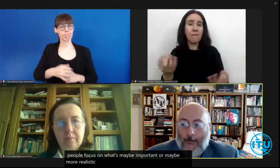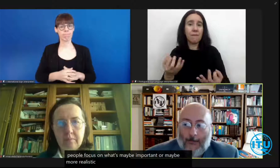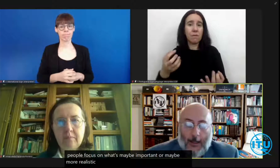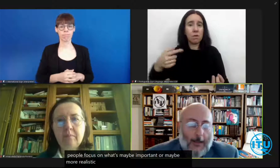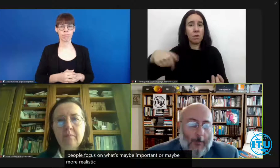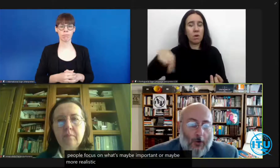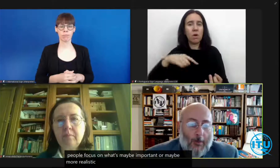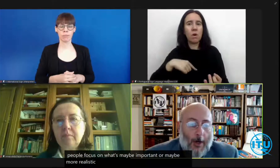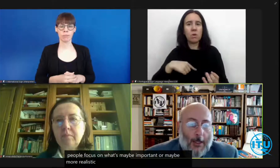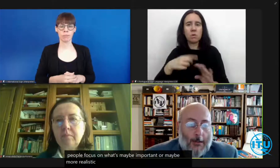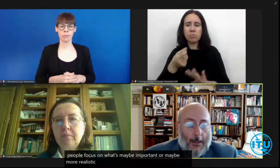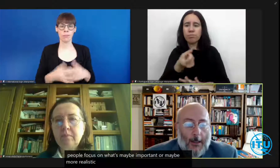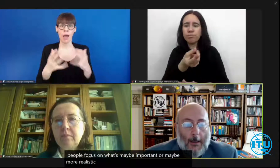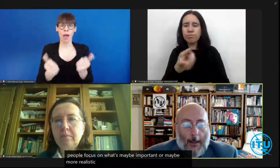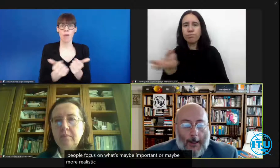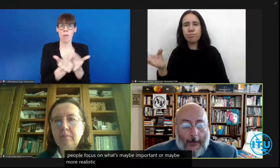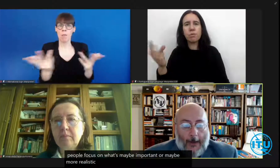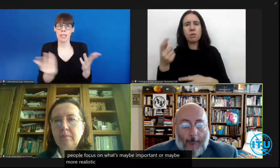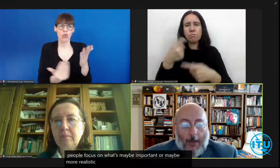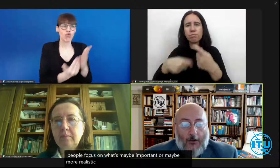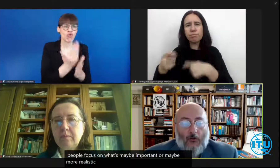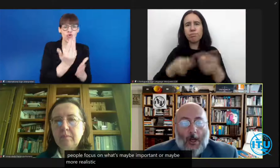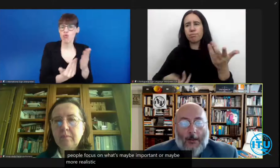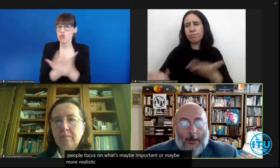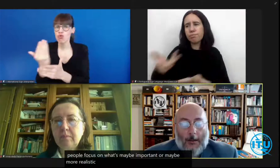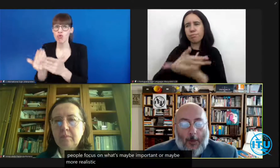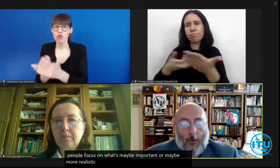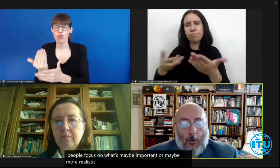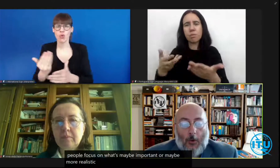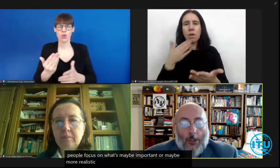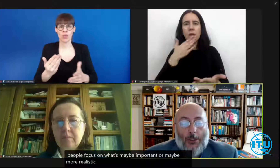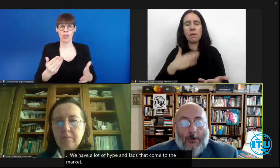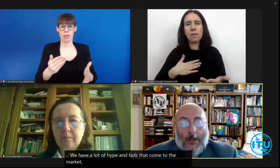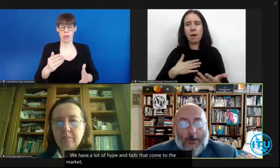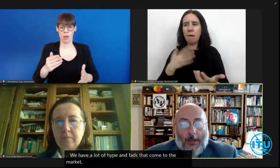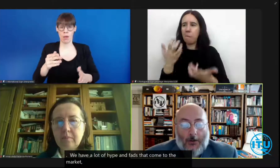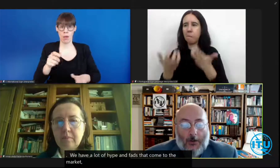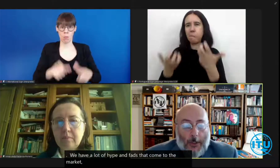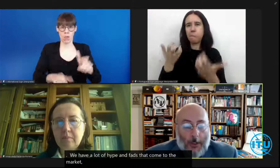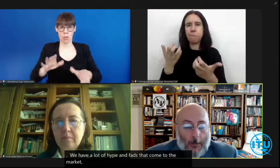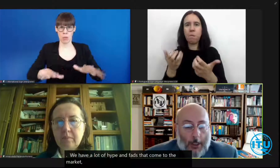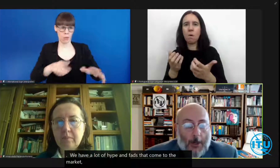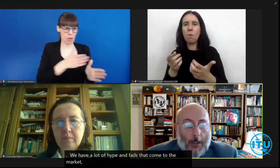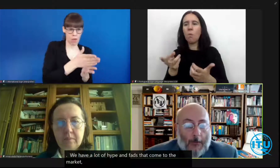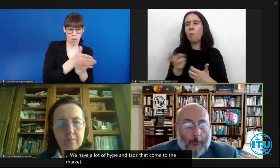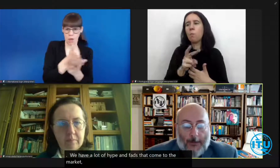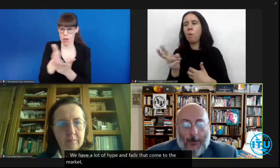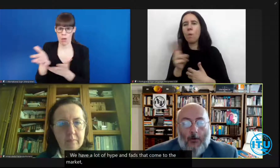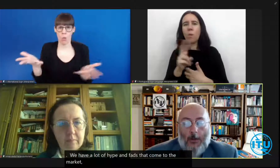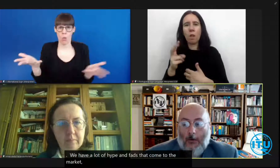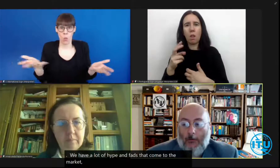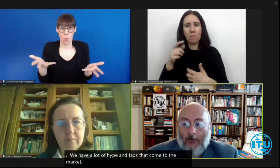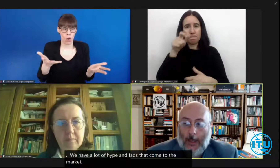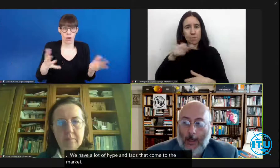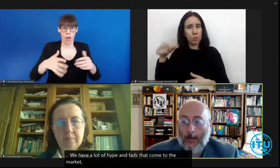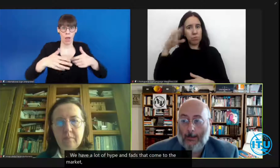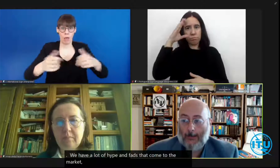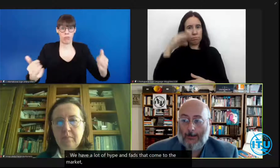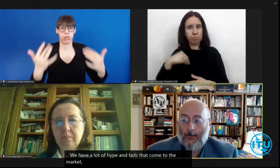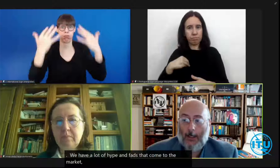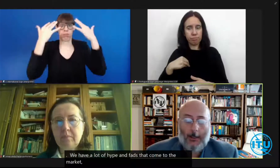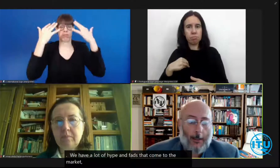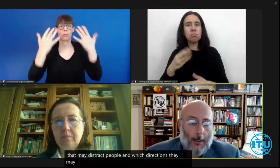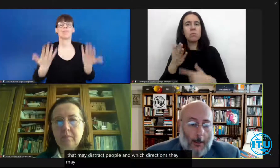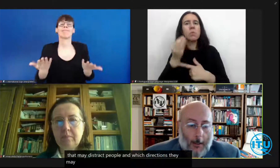and fads that come to the market, and that may distract people in which directions they should be going. For example, the use of AI